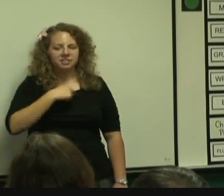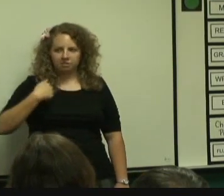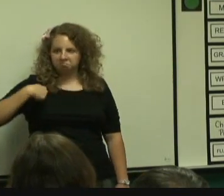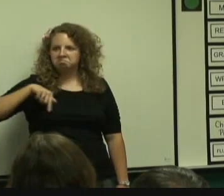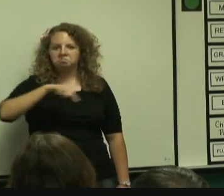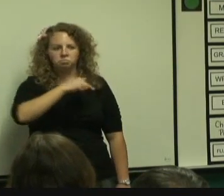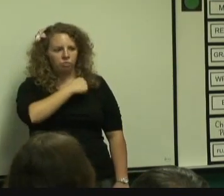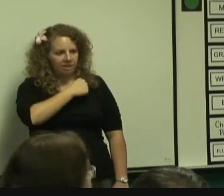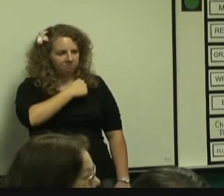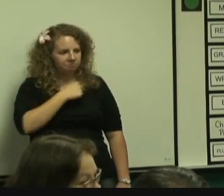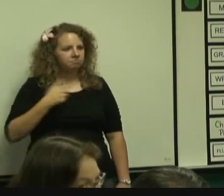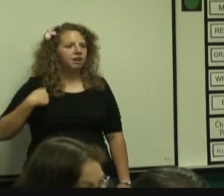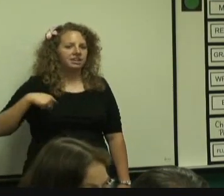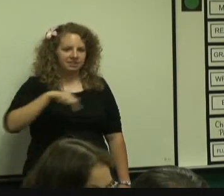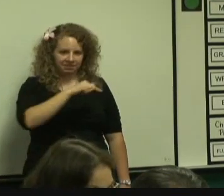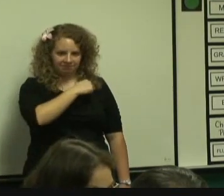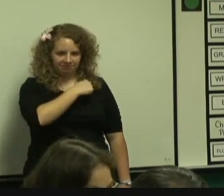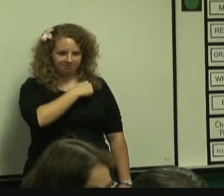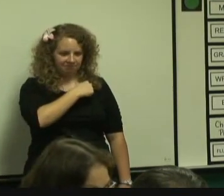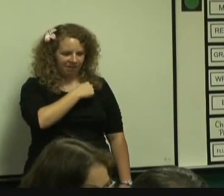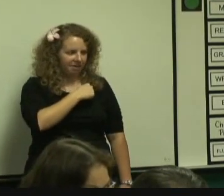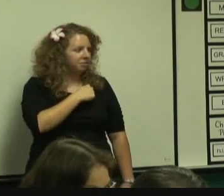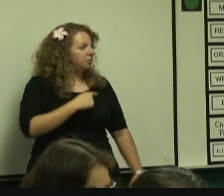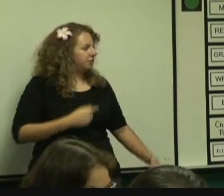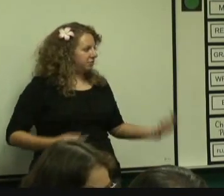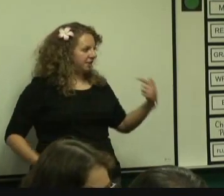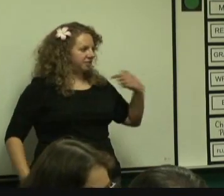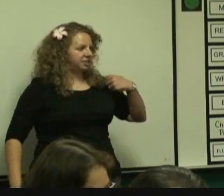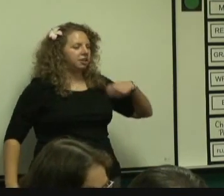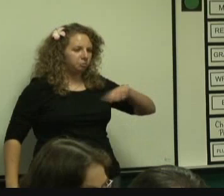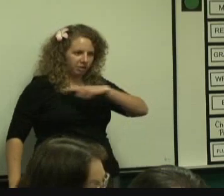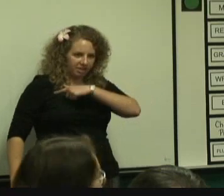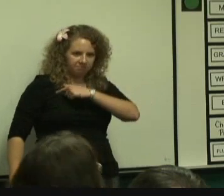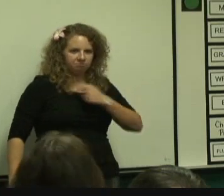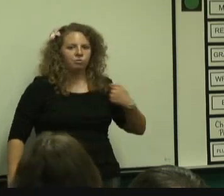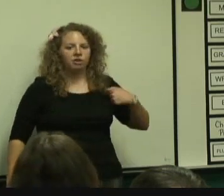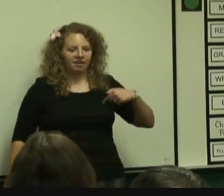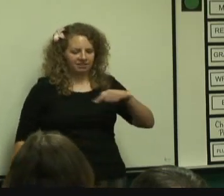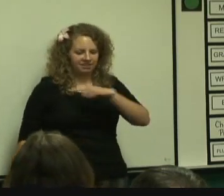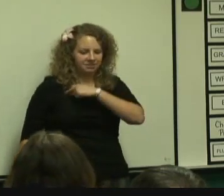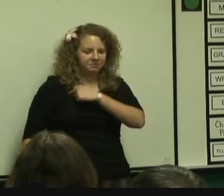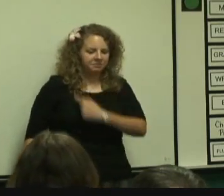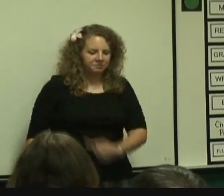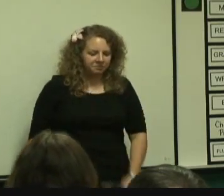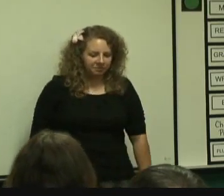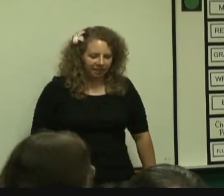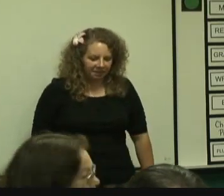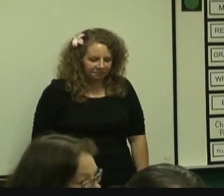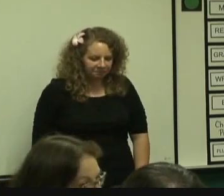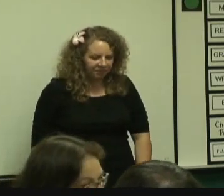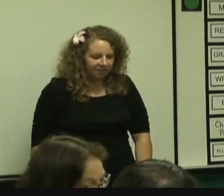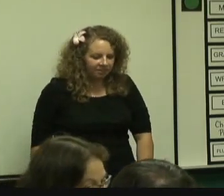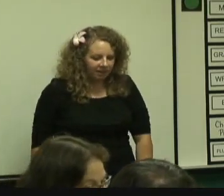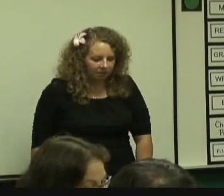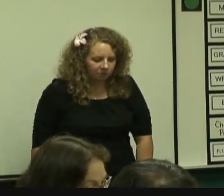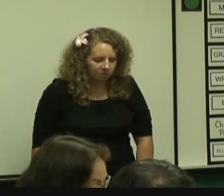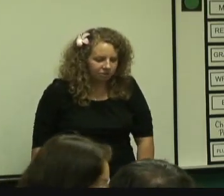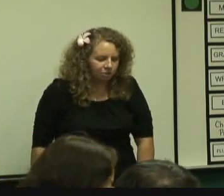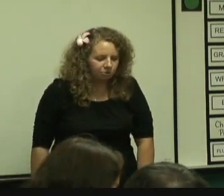Oh, we, us. Okay? Or if you're left-handed, we or us. Okay? Now we're going to do